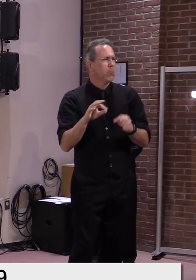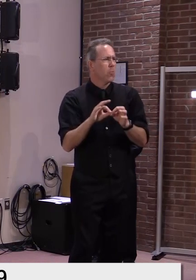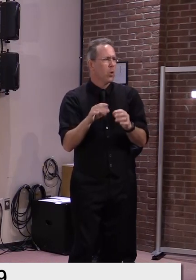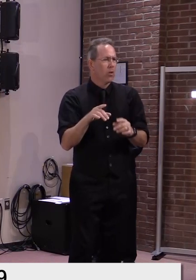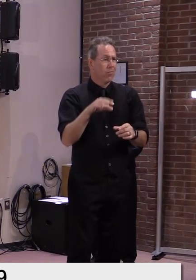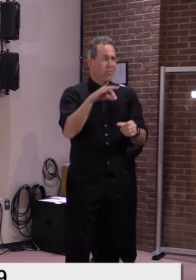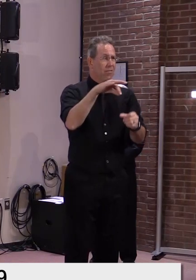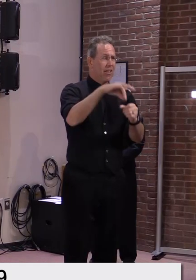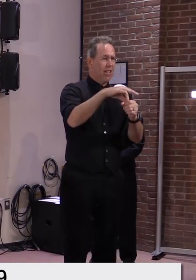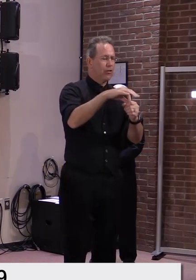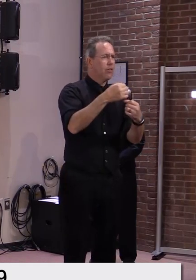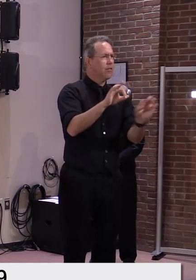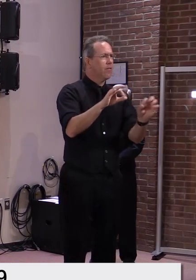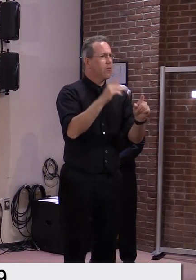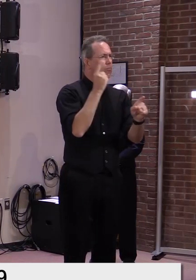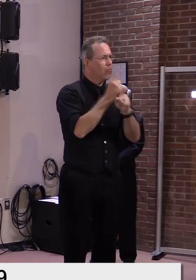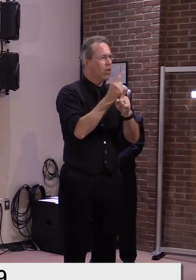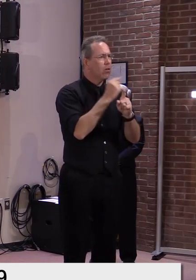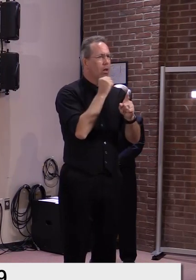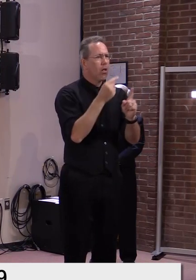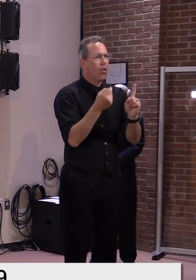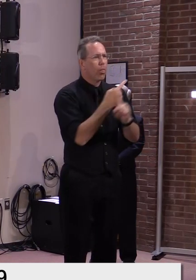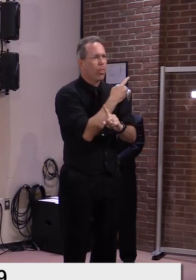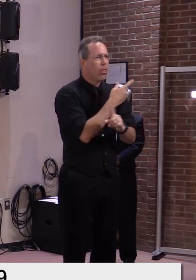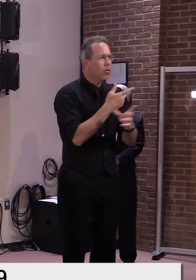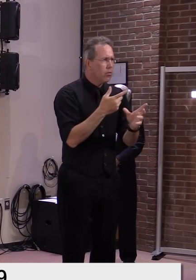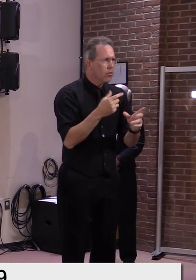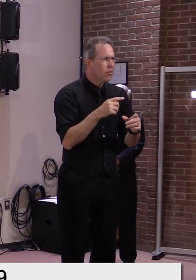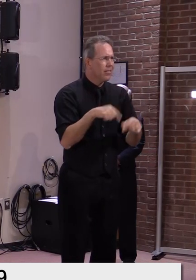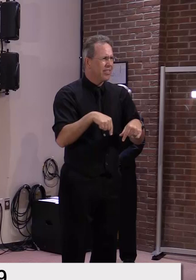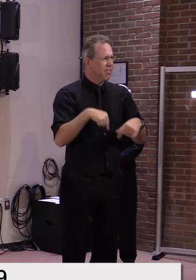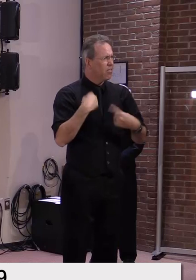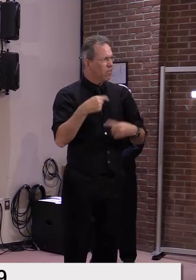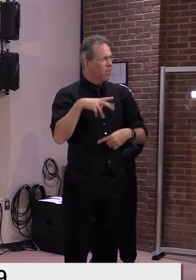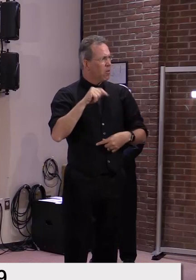done, which I believe came out